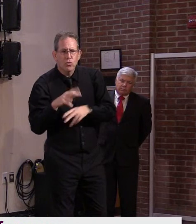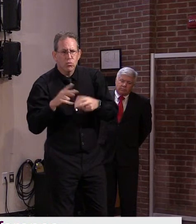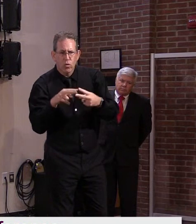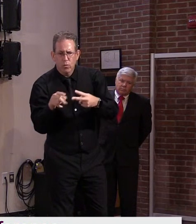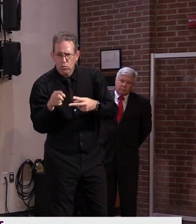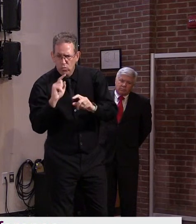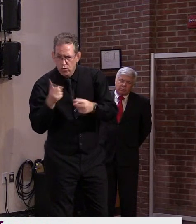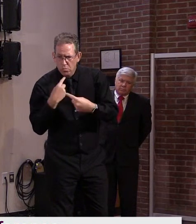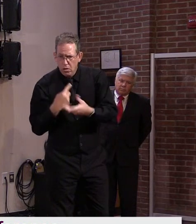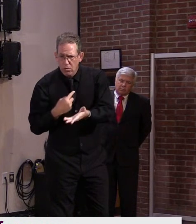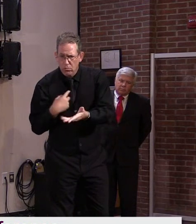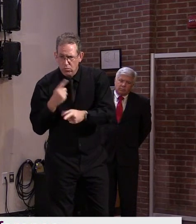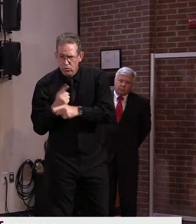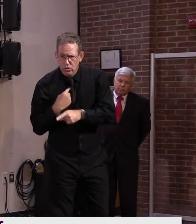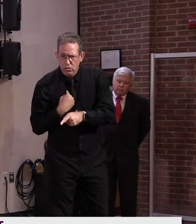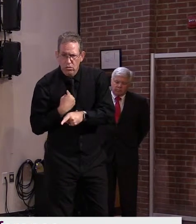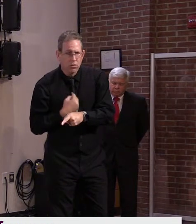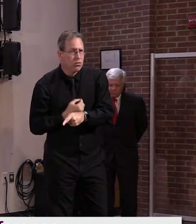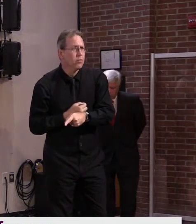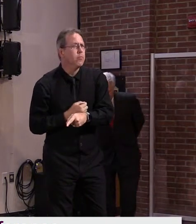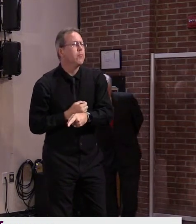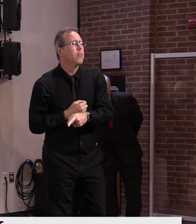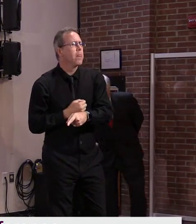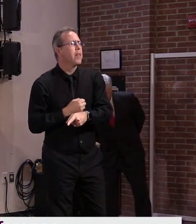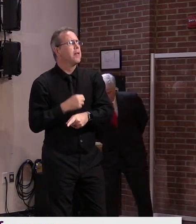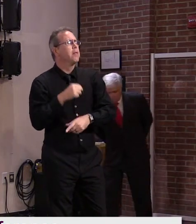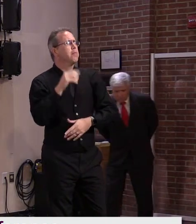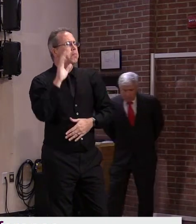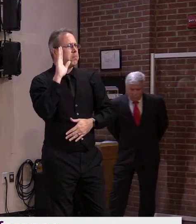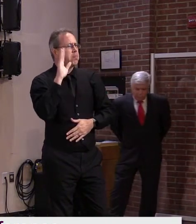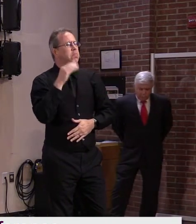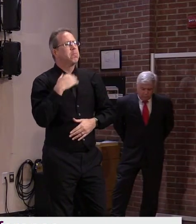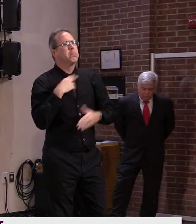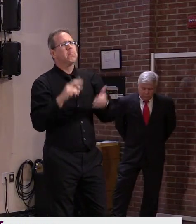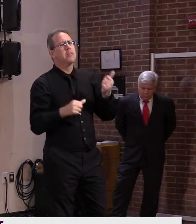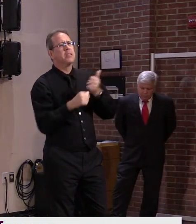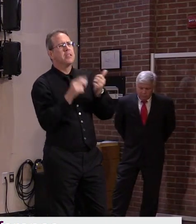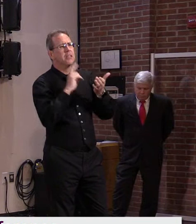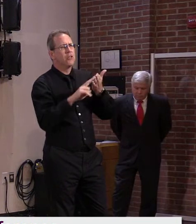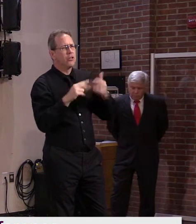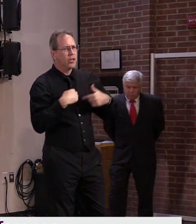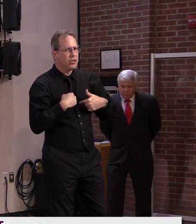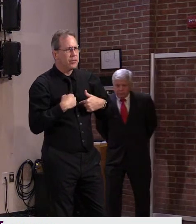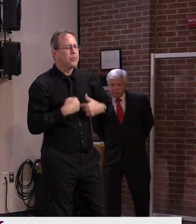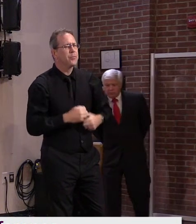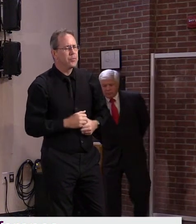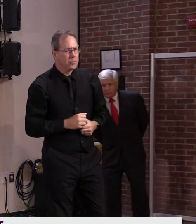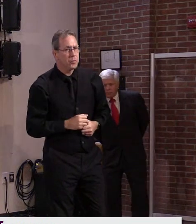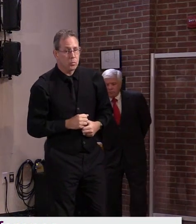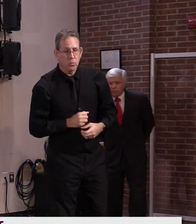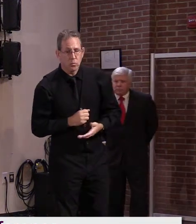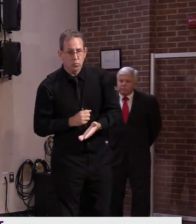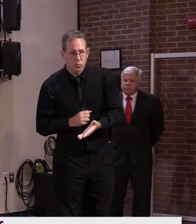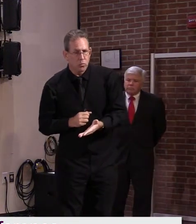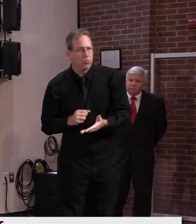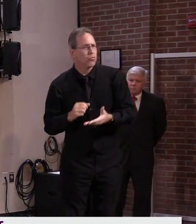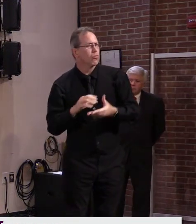Thanks, Governor. This is Kristen Clauser. We are at the station rate for employees, all employees is